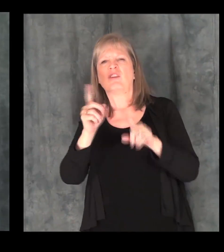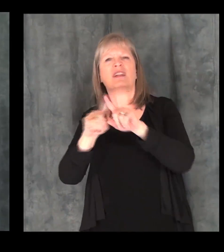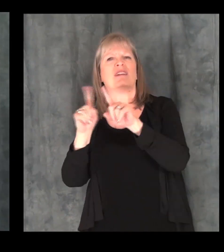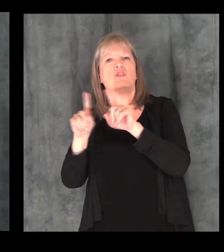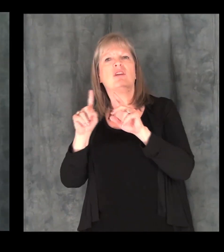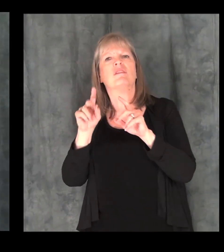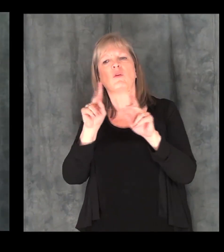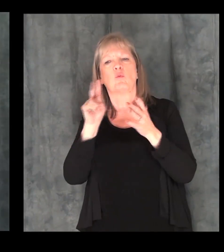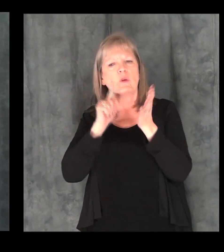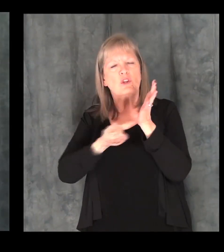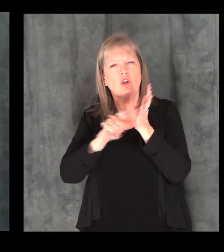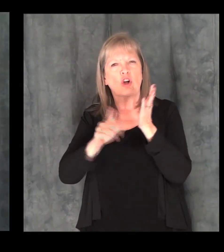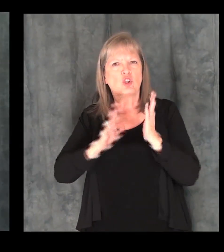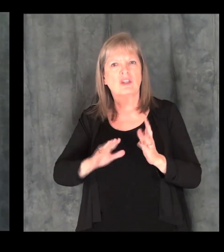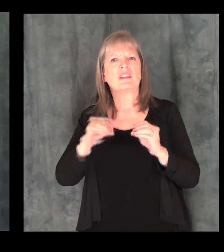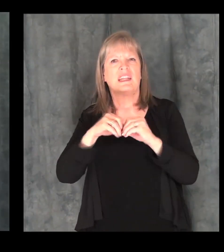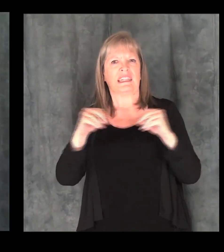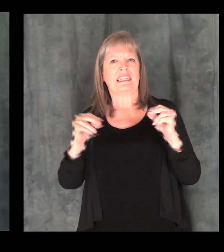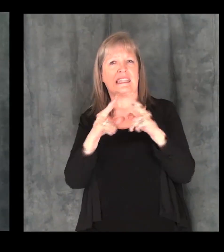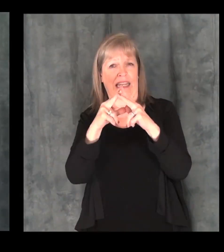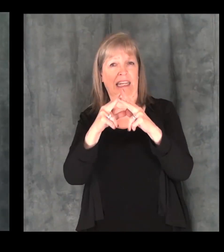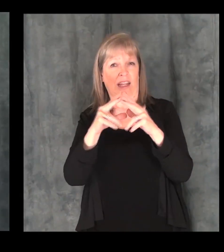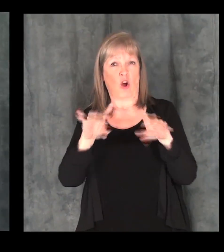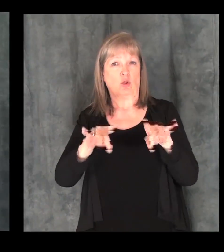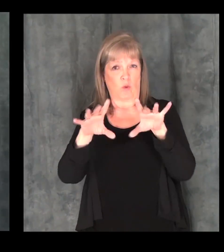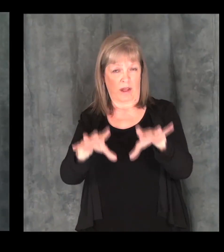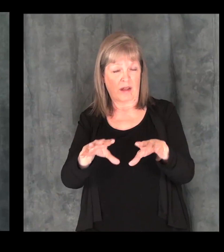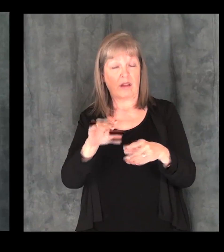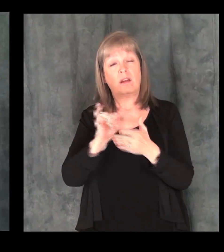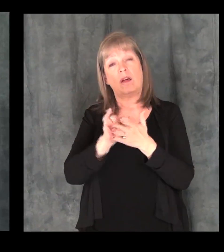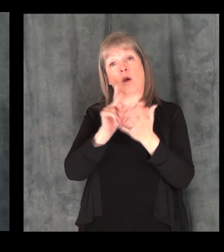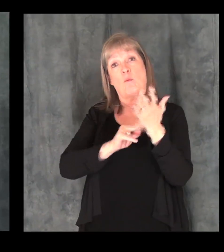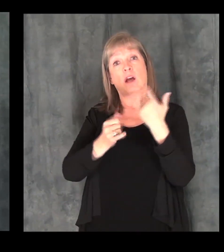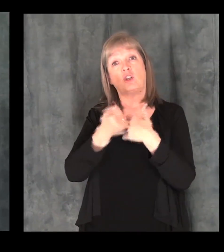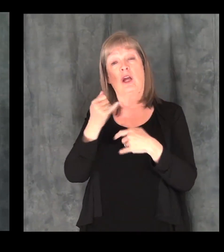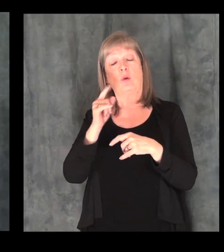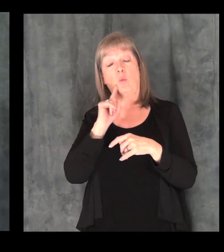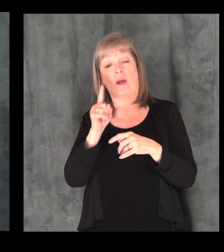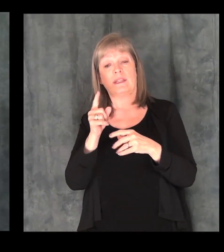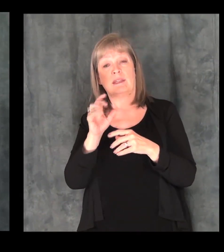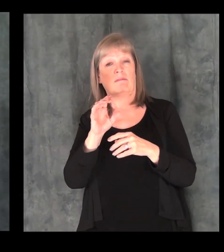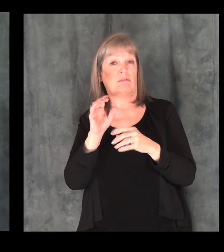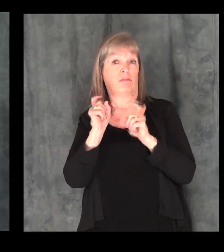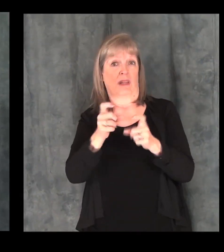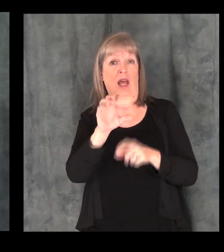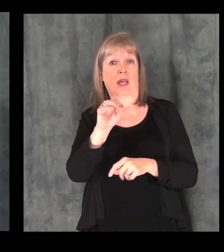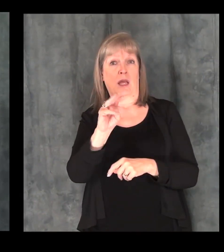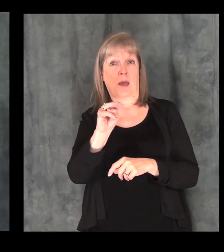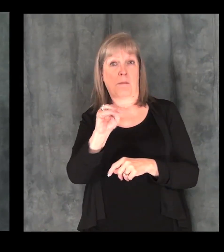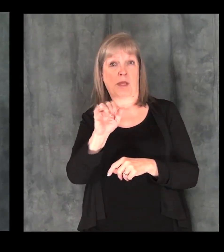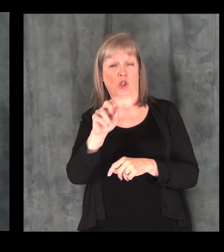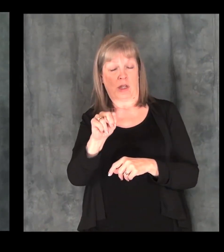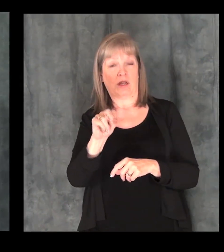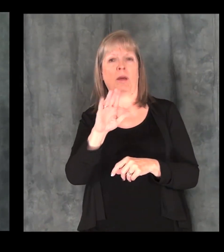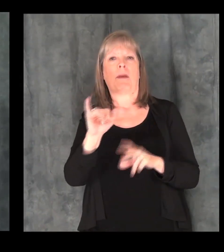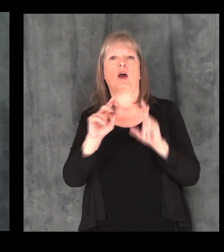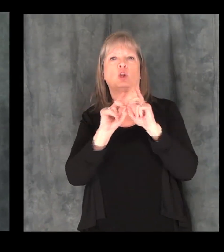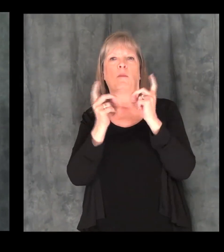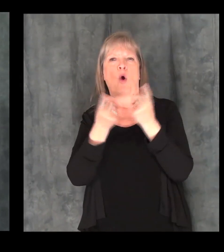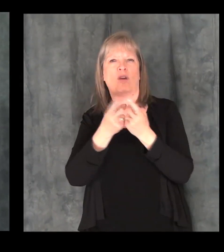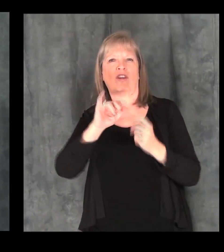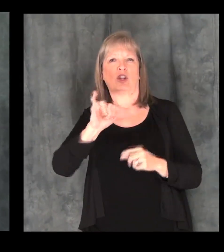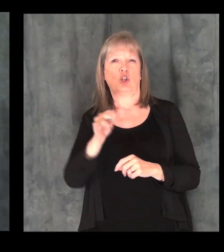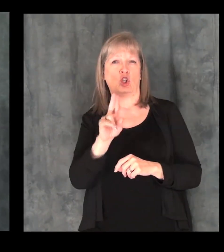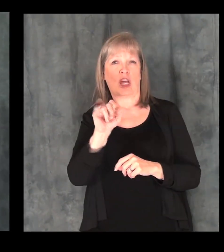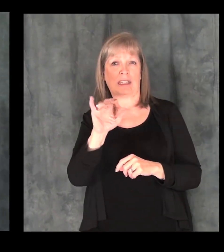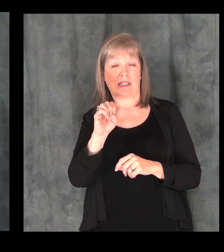University in Sydney, in Australia. And the project was actually commissioned by the Department of Justice and Attorney